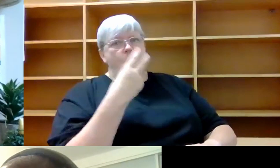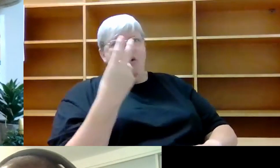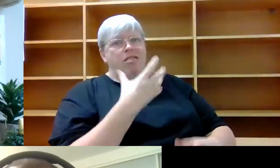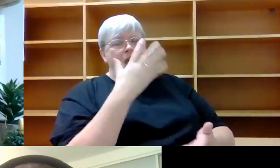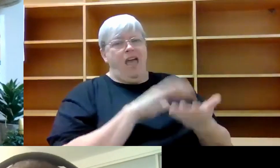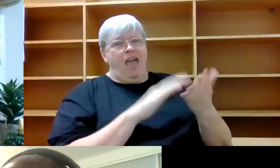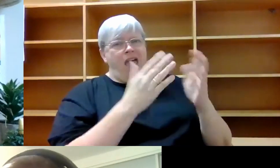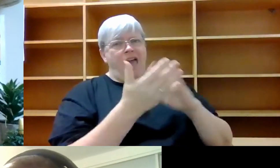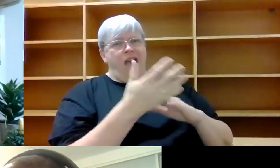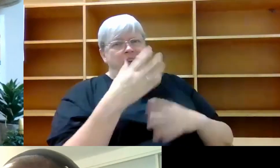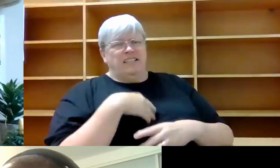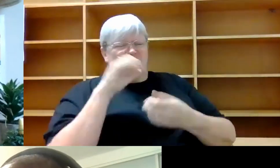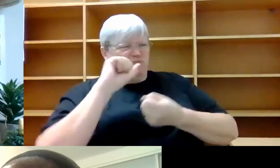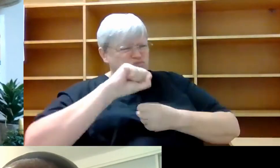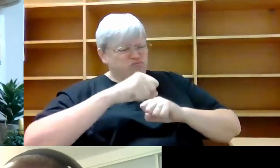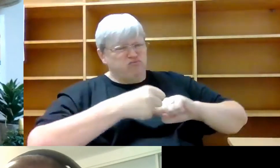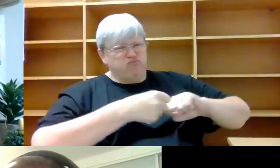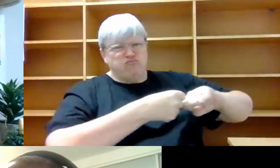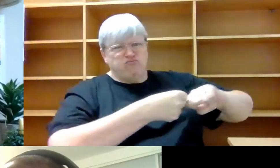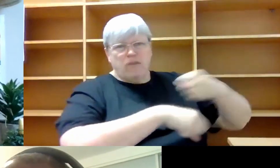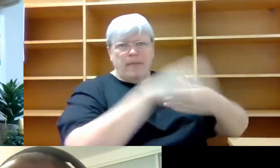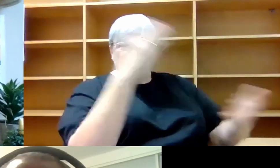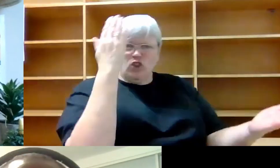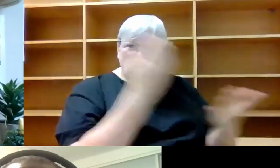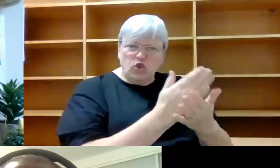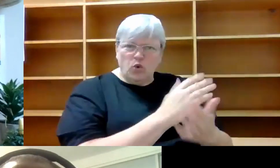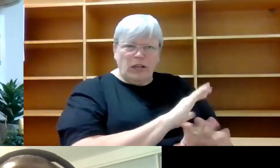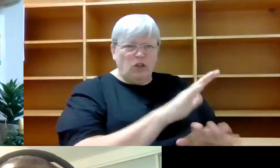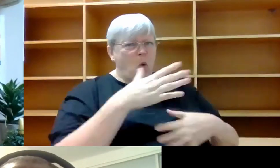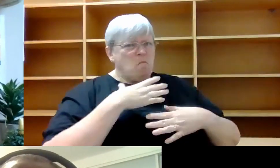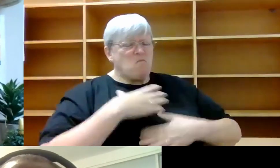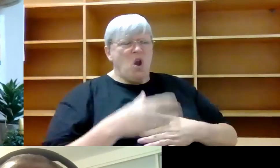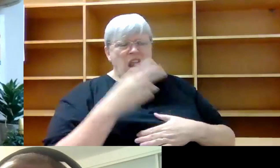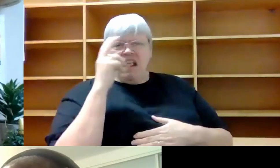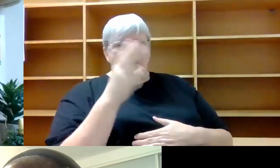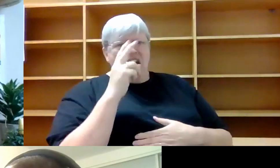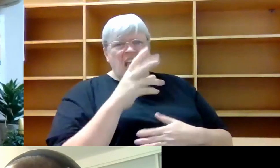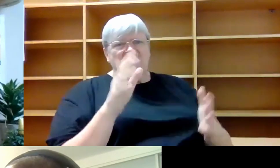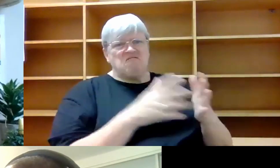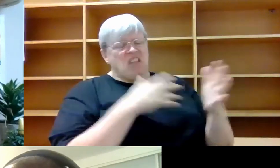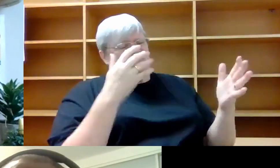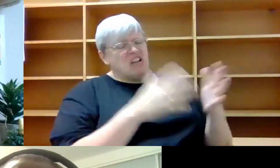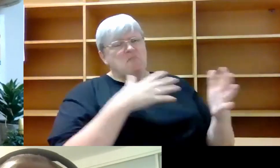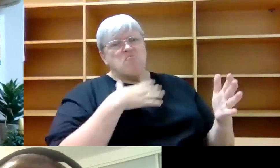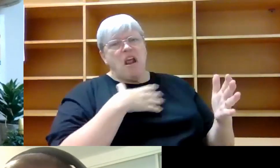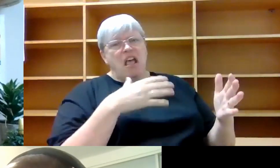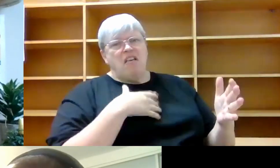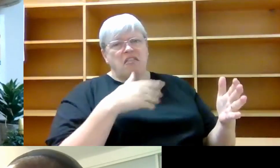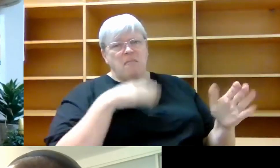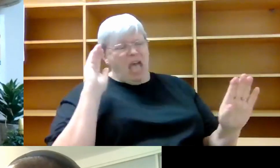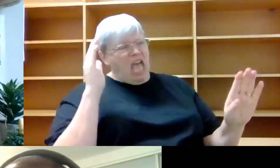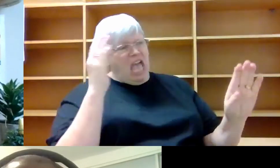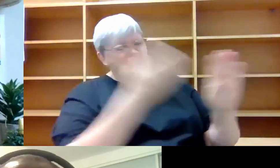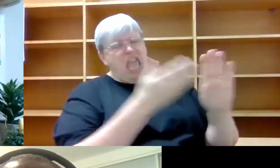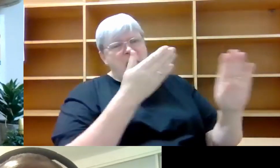deep, twist. Make sure he don't breathe another dirty breath. My aim was